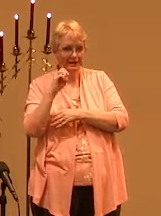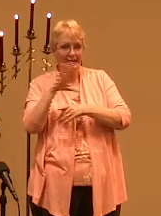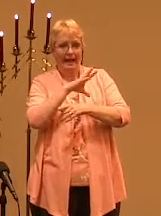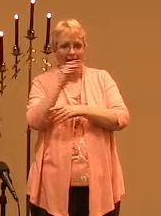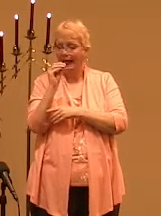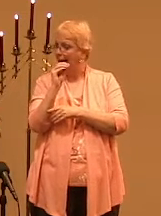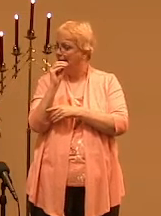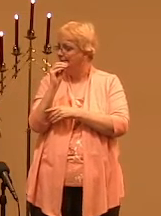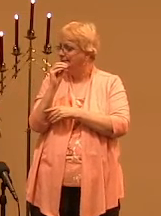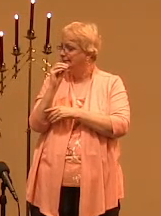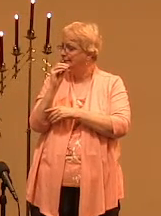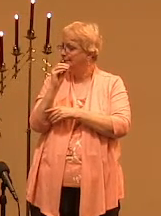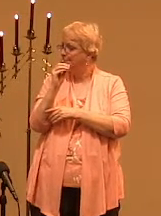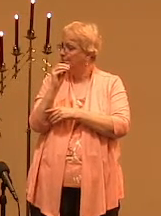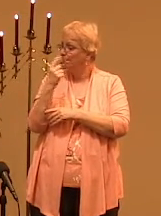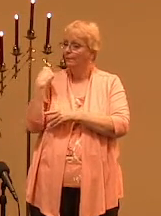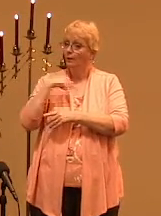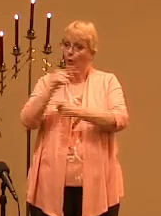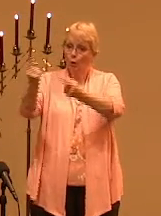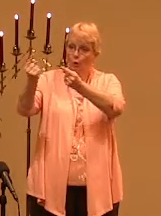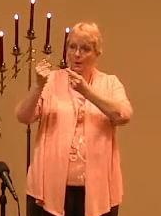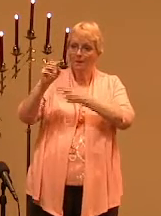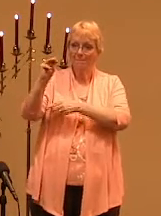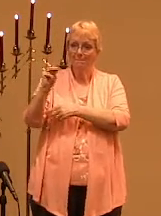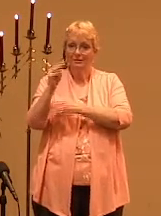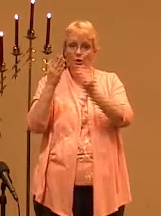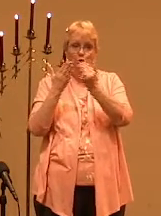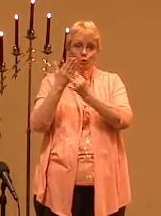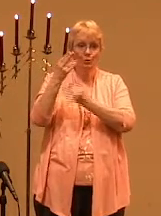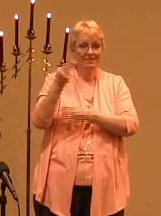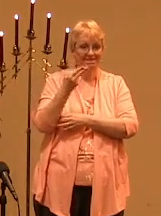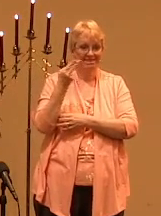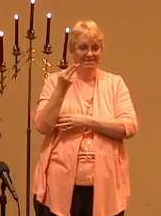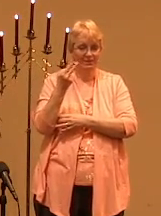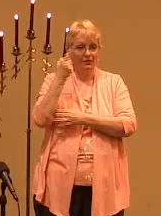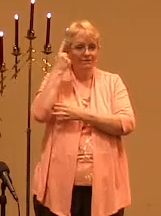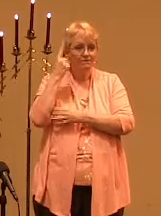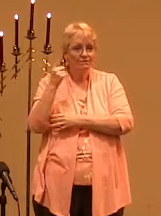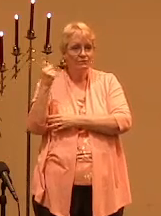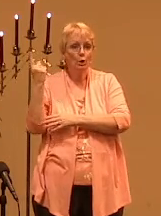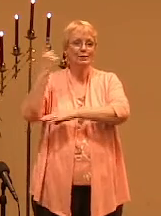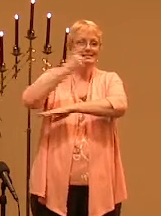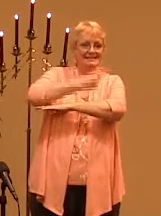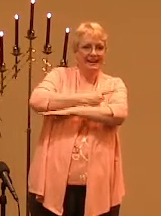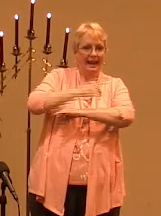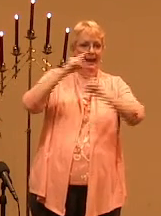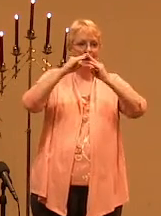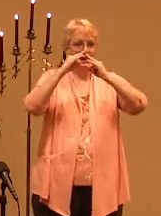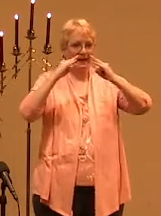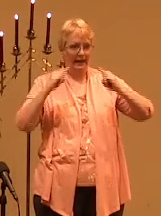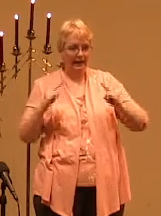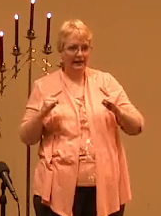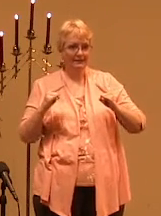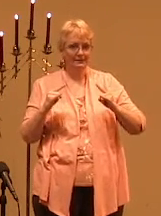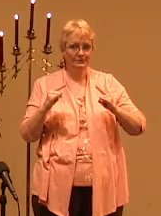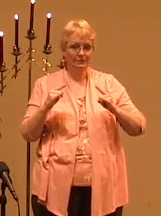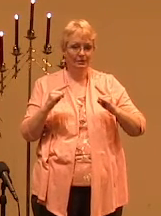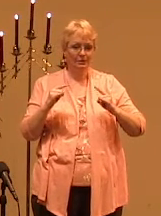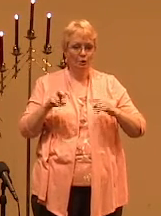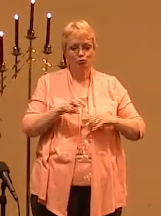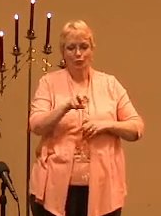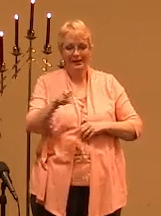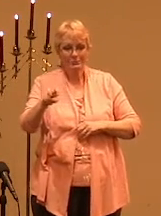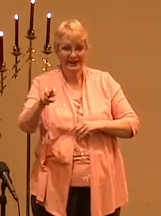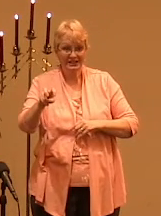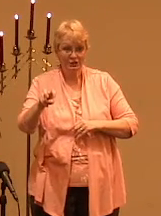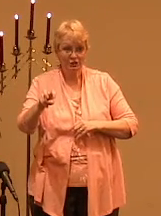have completed it. We'll be coming Monday through Thursday for a day camp, so there will be transportation that will